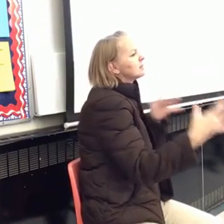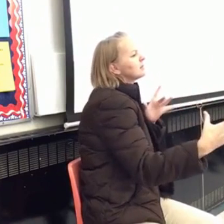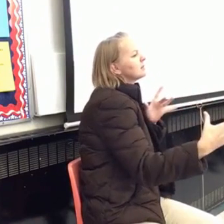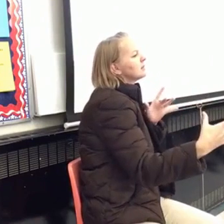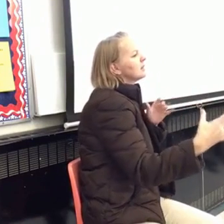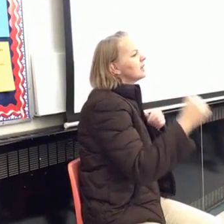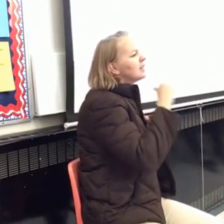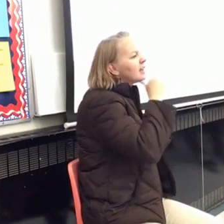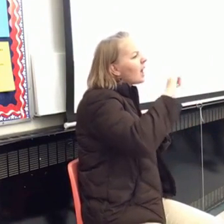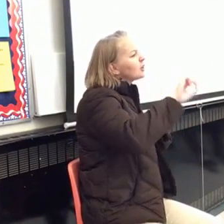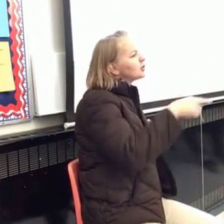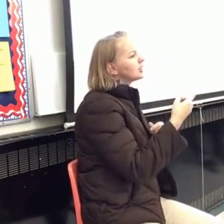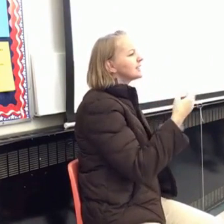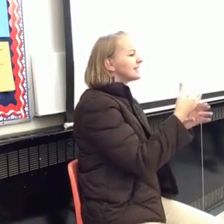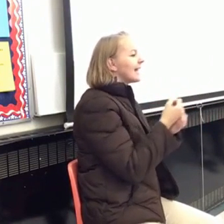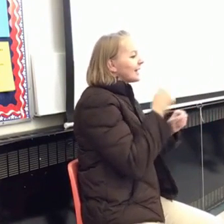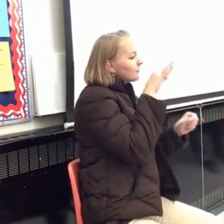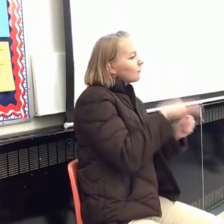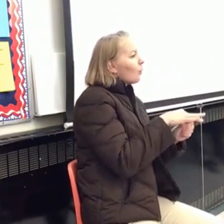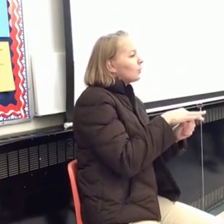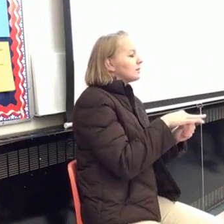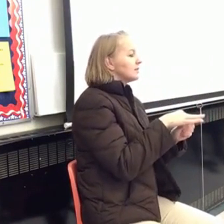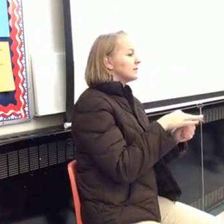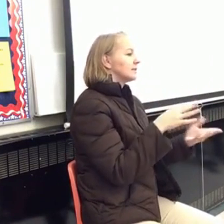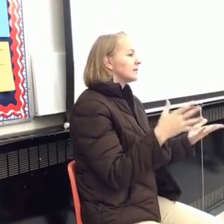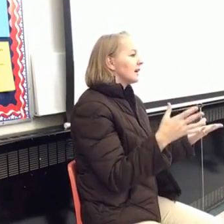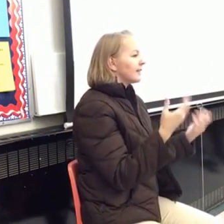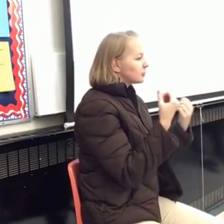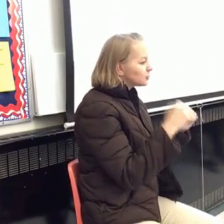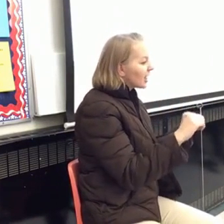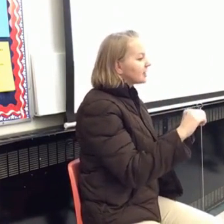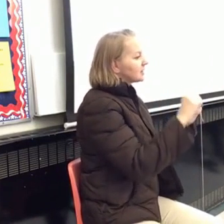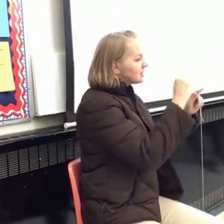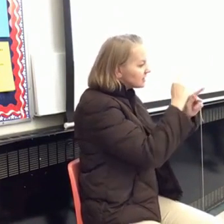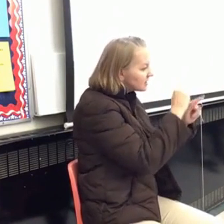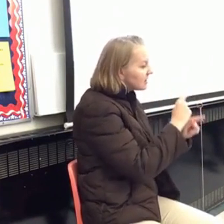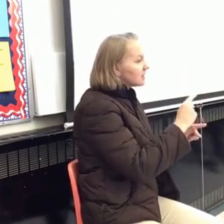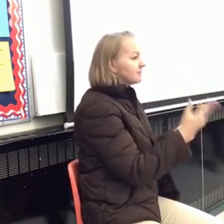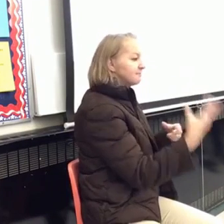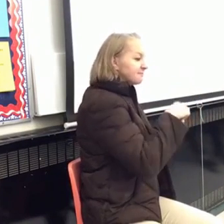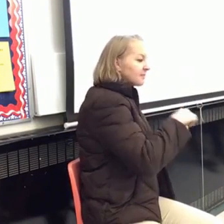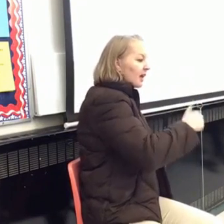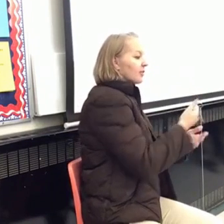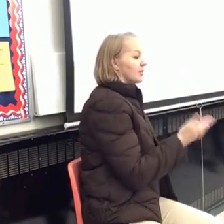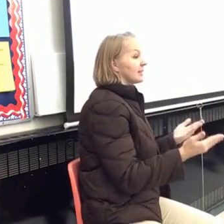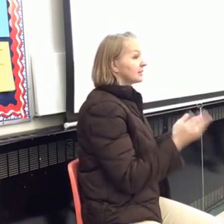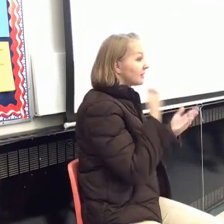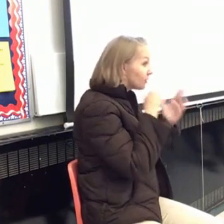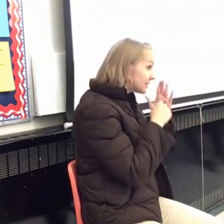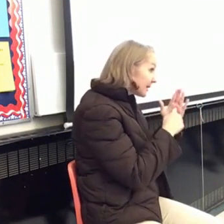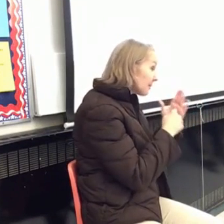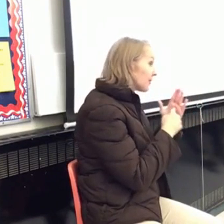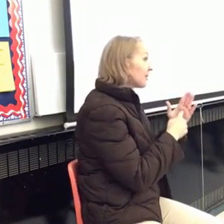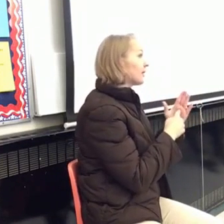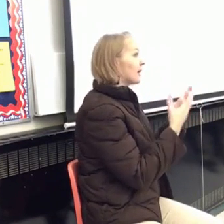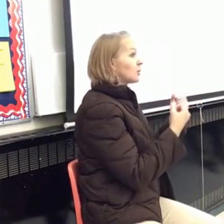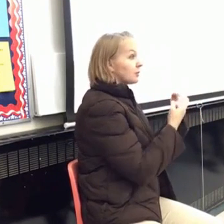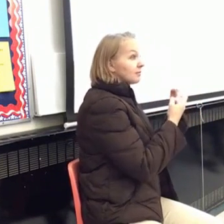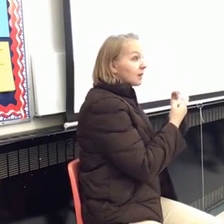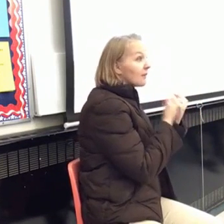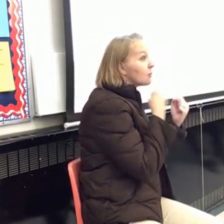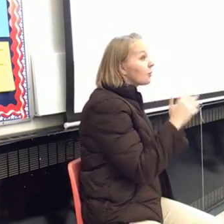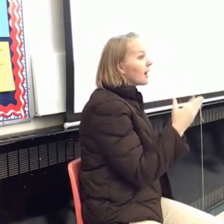wasn't just getting suffrage. It wasn't just breaking from the cult. There were other things as well. So, for example, they're going to advocate